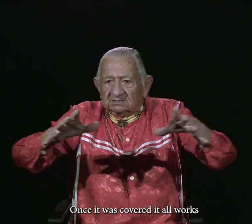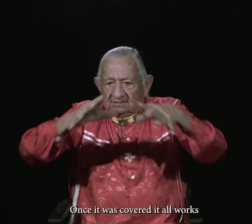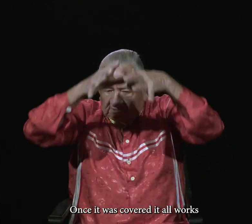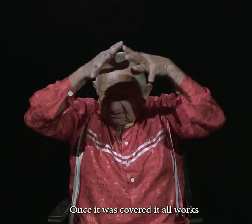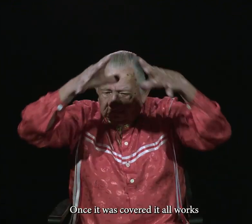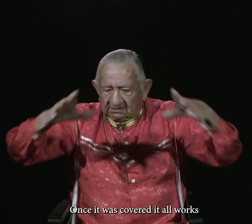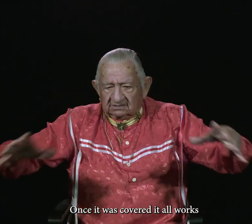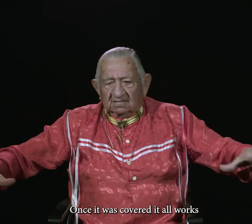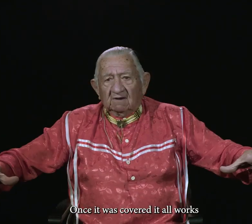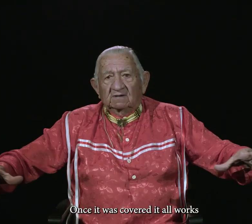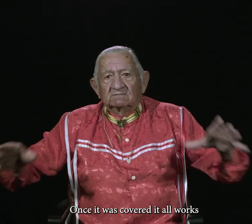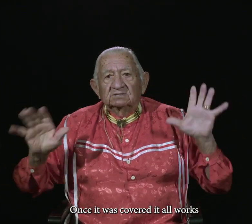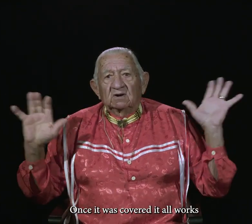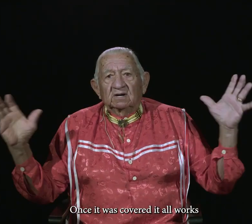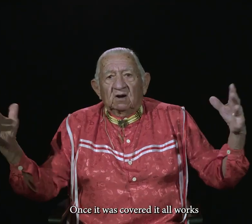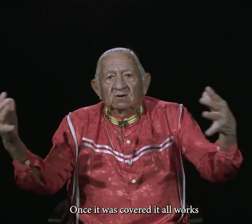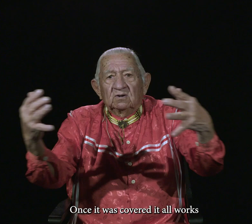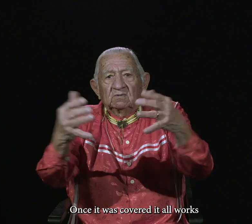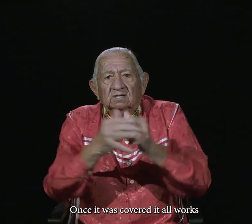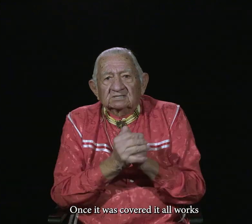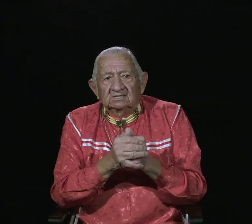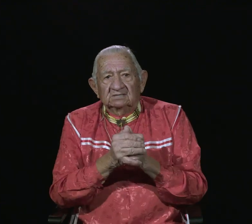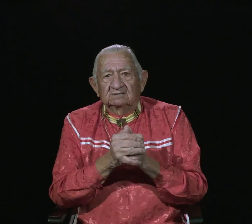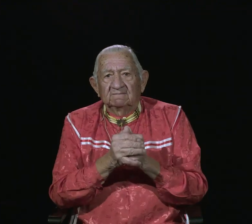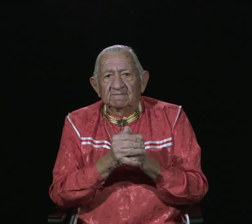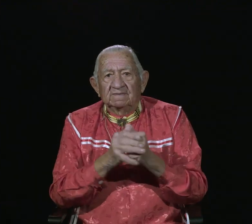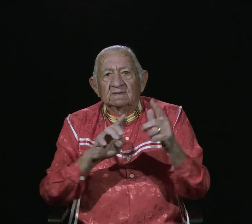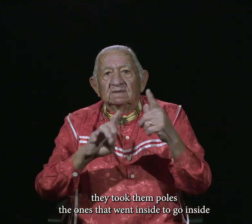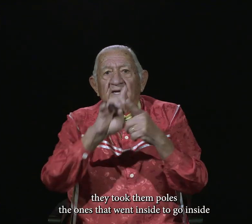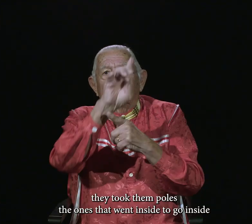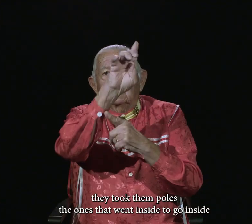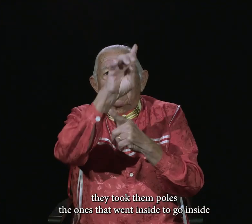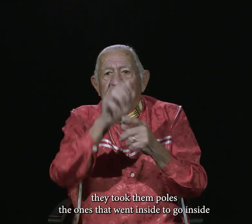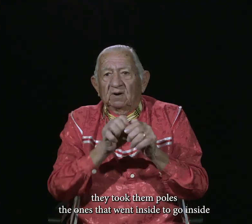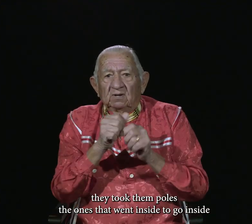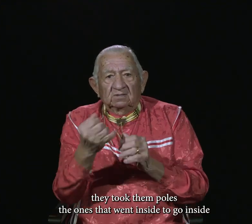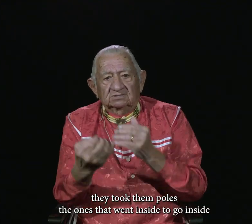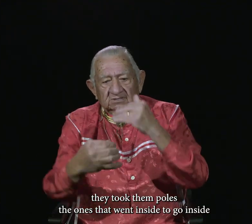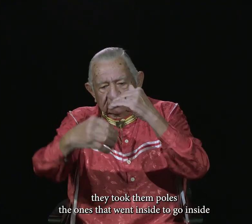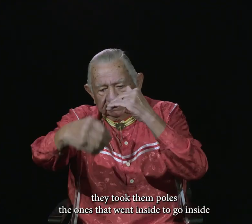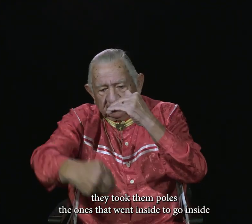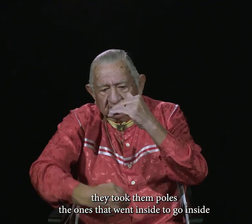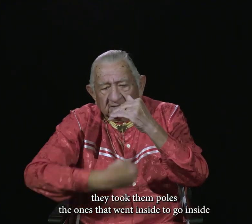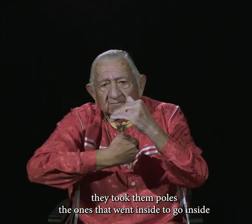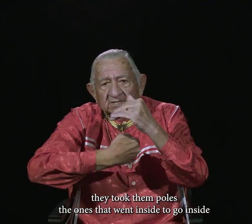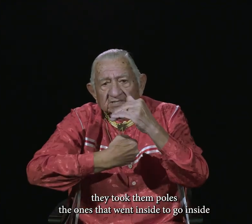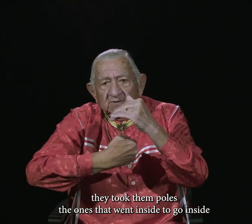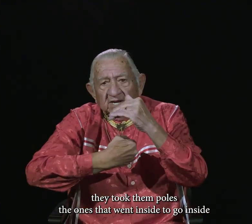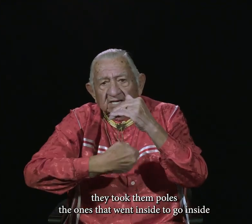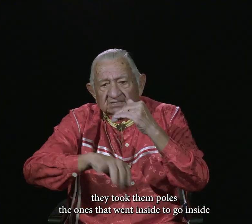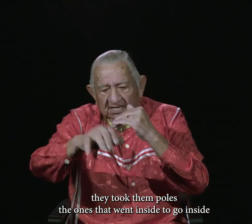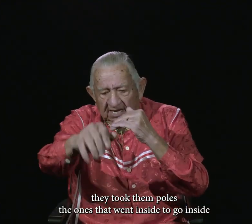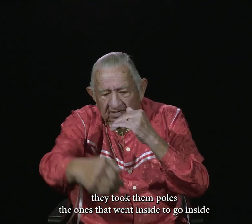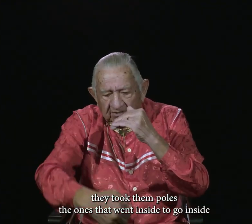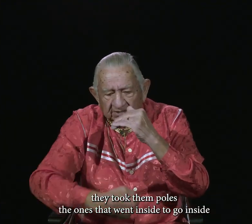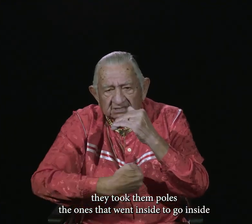Once it was cover was on the old works, they took down poles. Once they went inside, to go